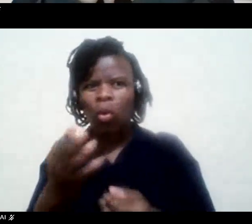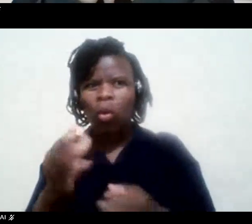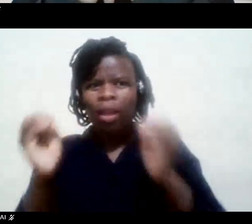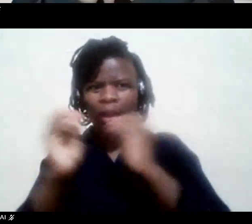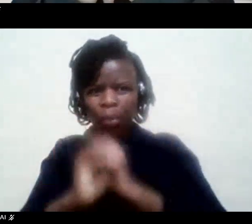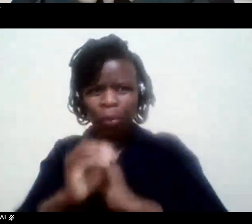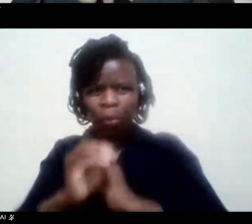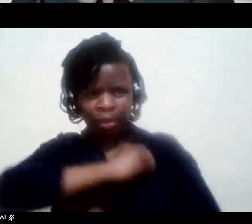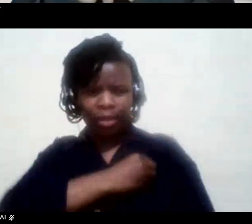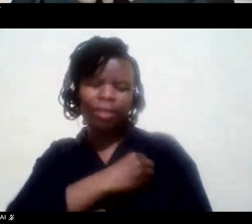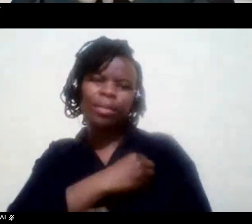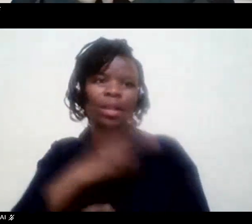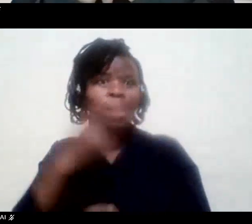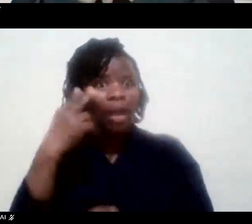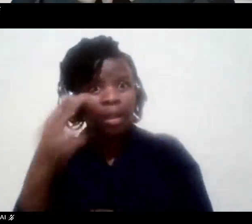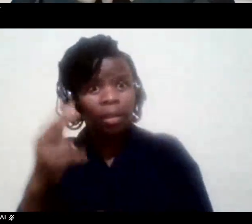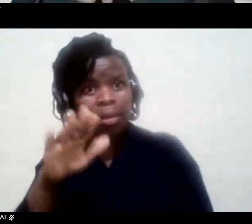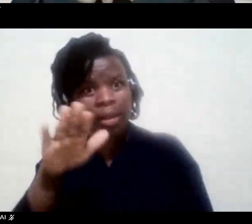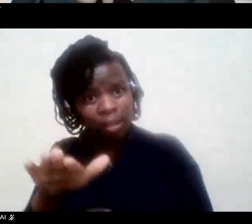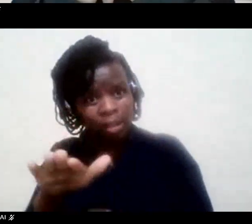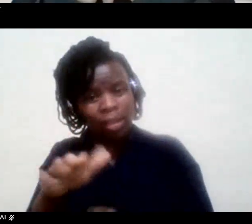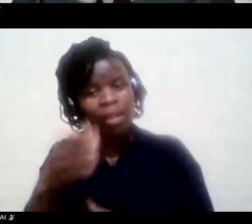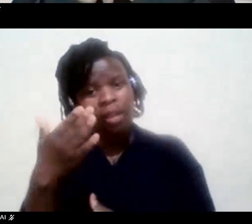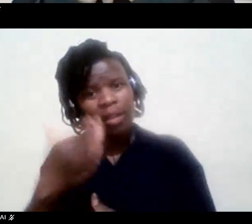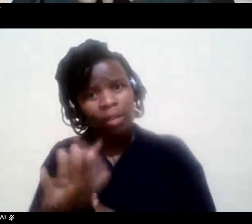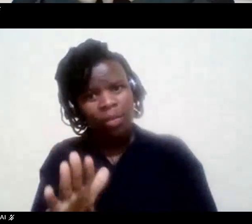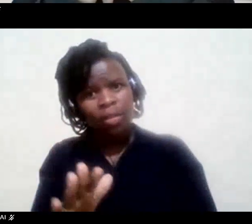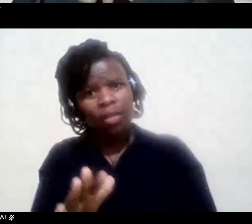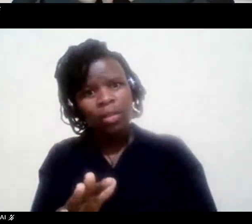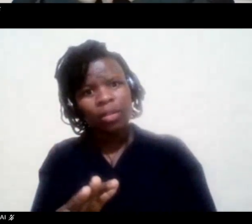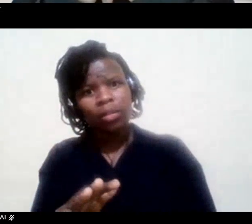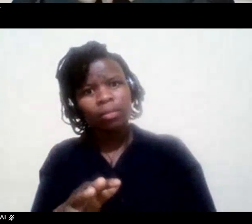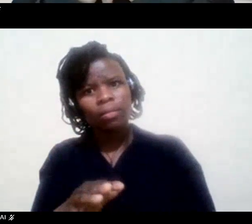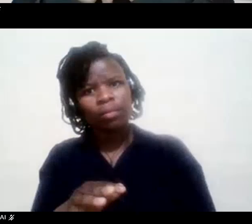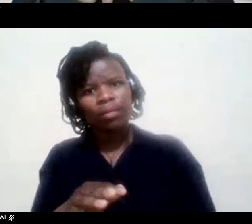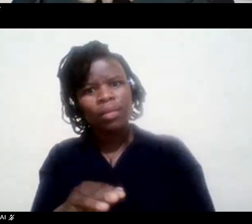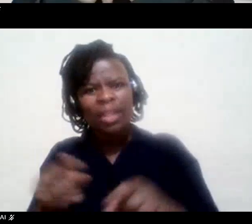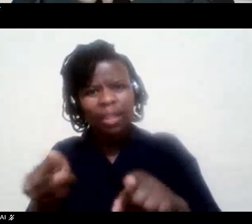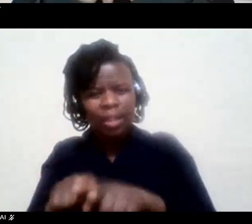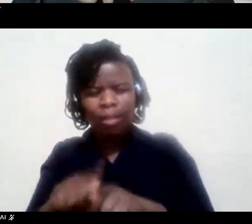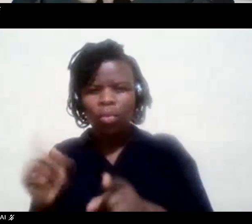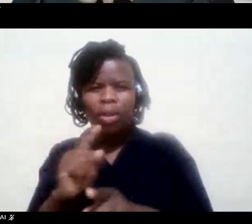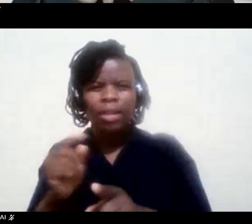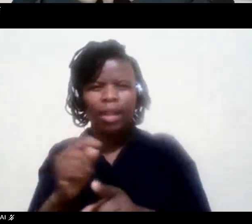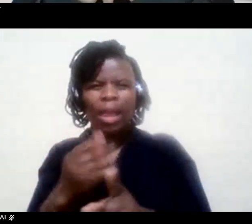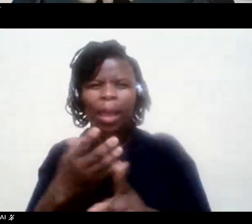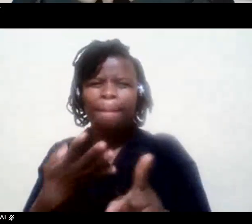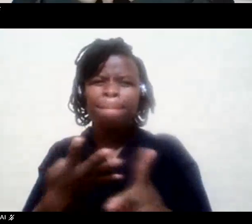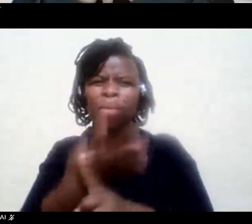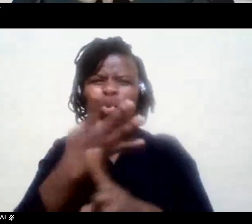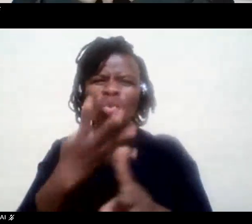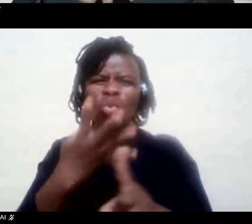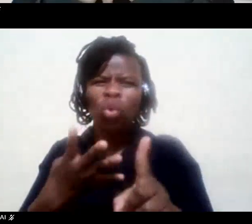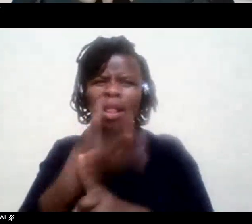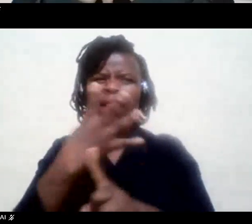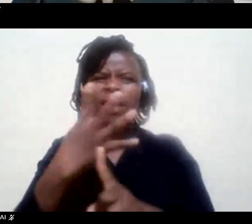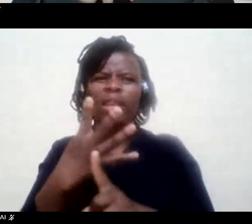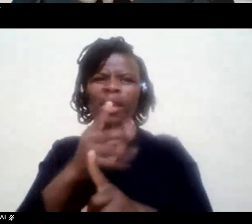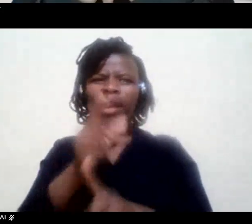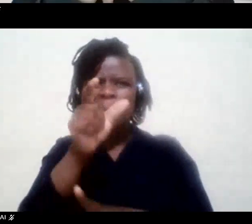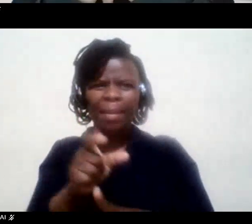talks about it, Professor Wettermeyer talks, and it's very true. A bully is actually a fearful person. The person